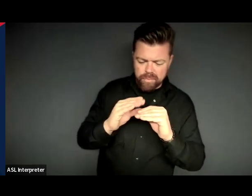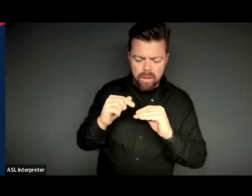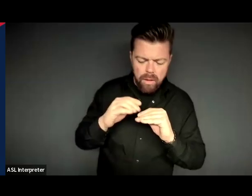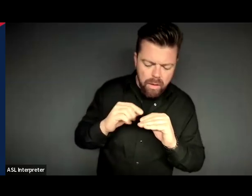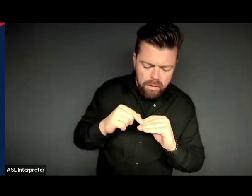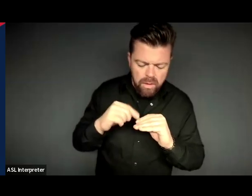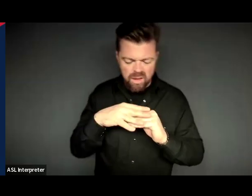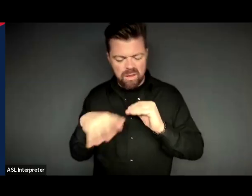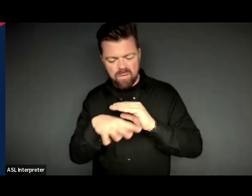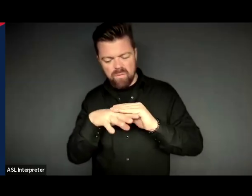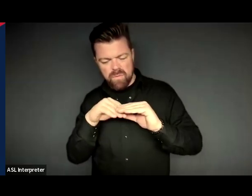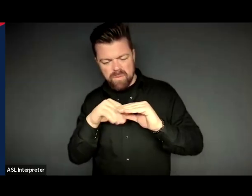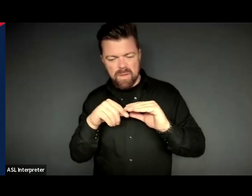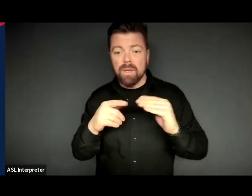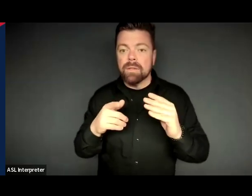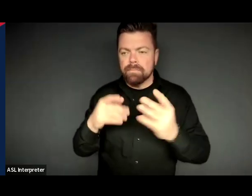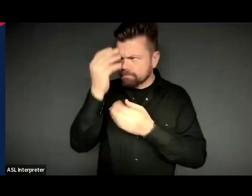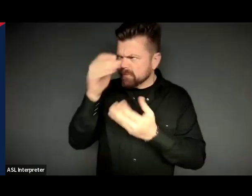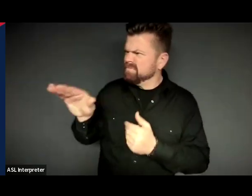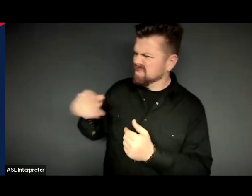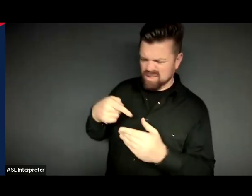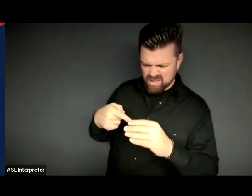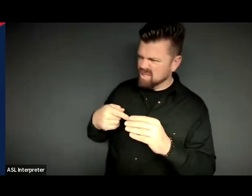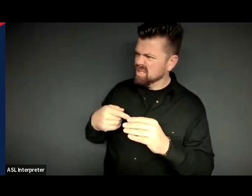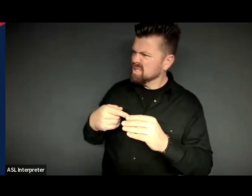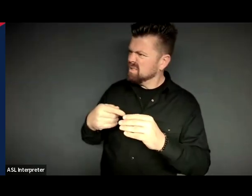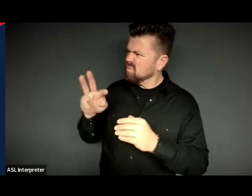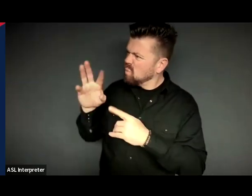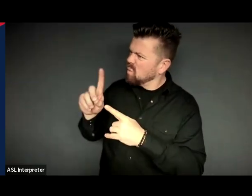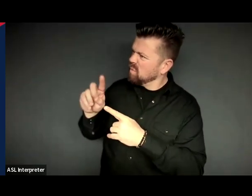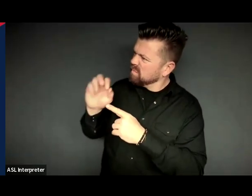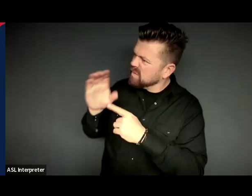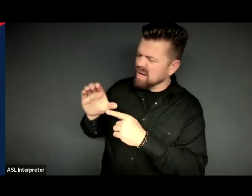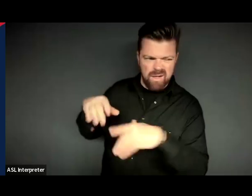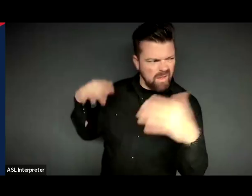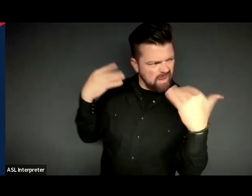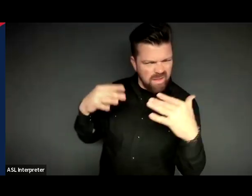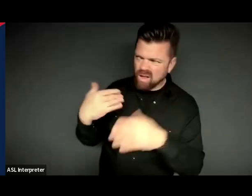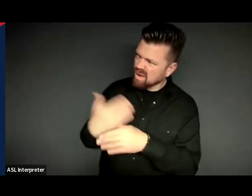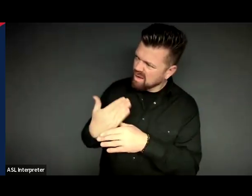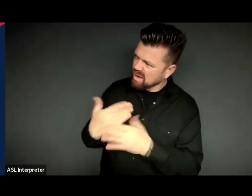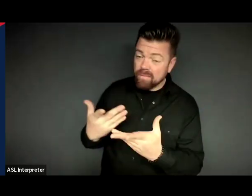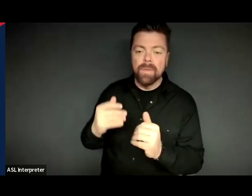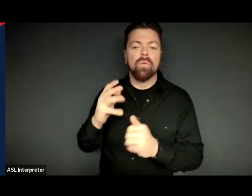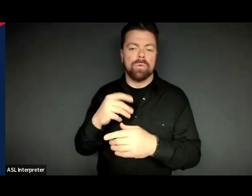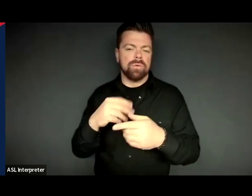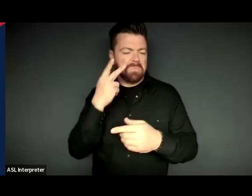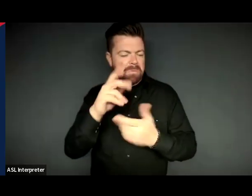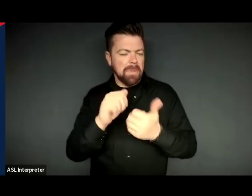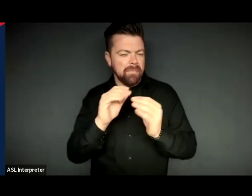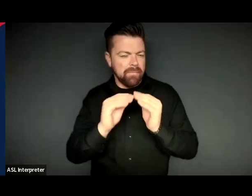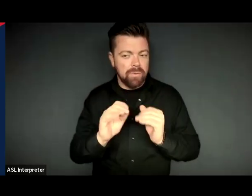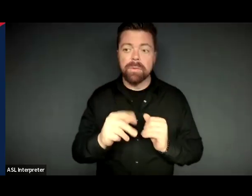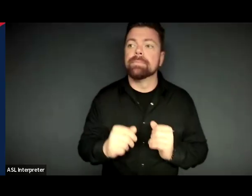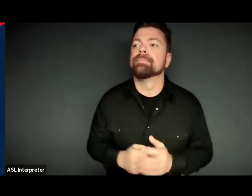So, tell them, this is bothering me. It's too loud and noisy, and they'll work on it and get it fixed as best they can.